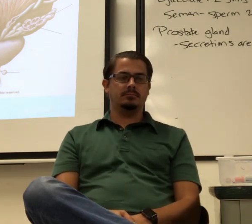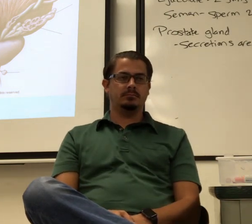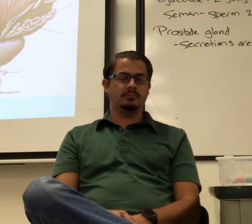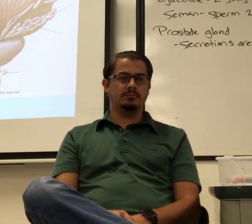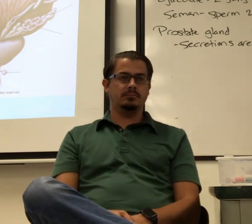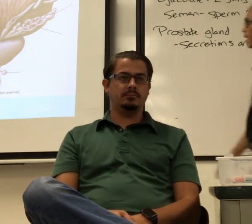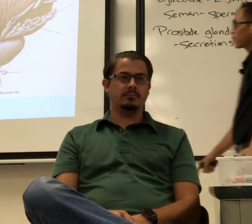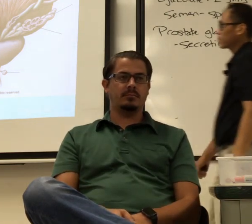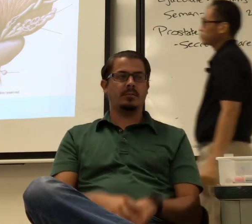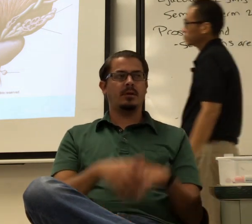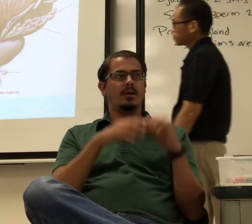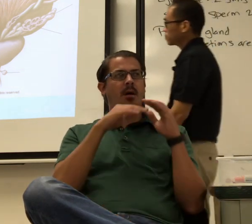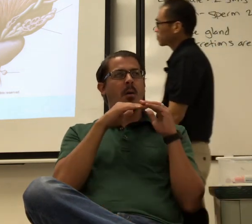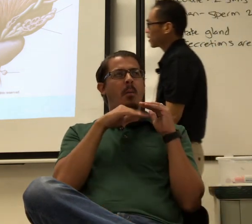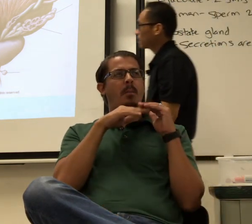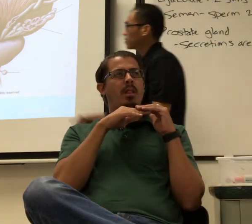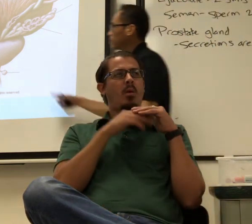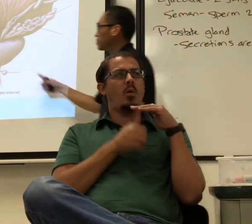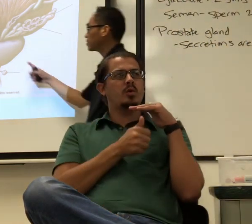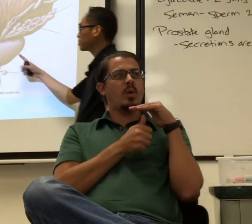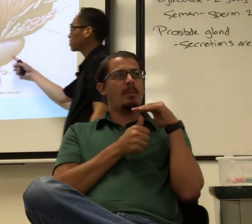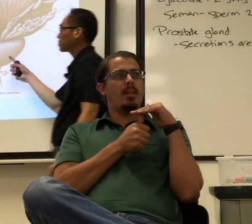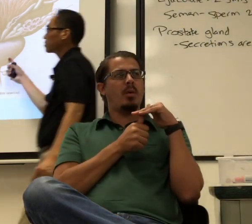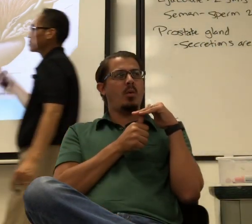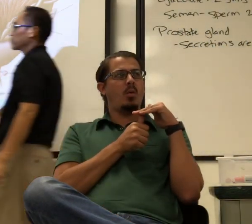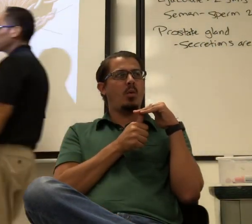It's right below the bladder, okay?